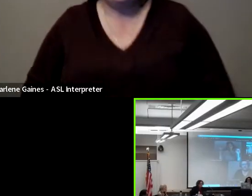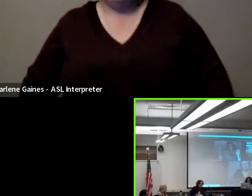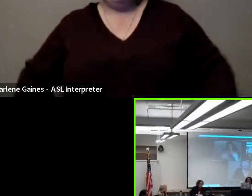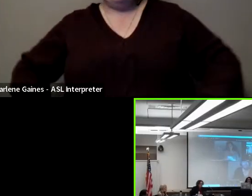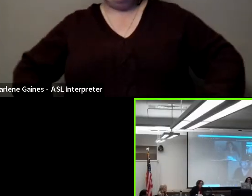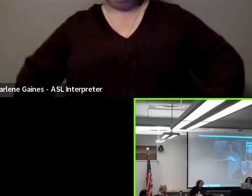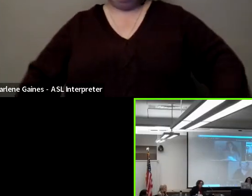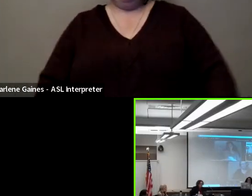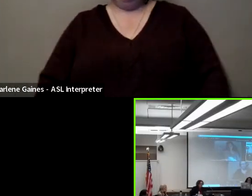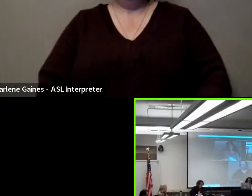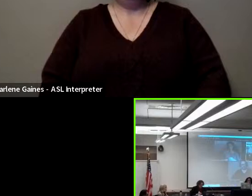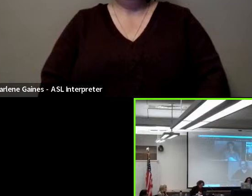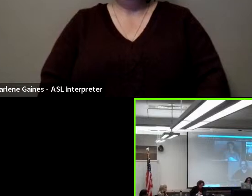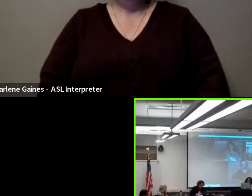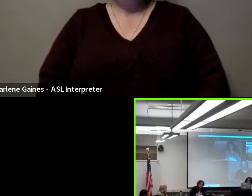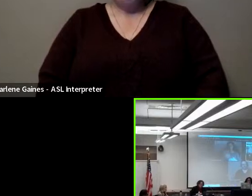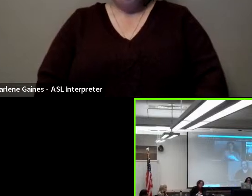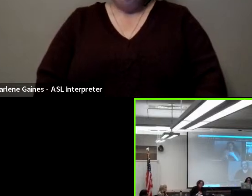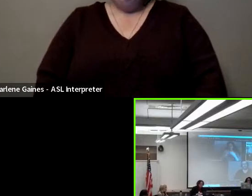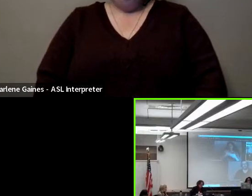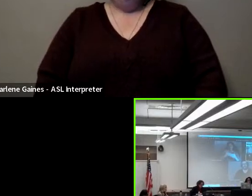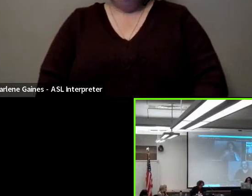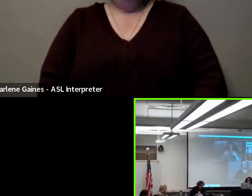And that concludes our public comment. Thank you.